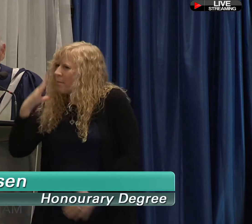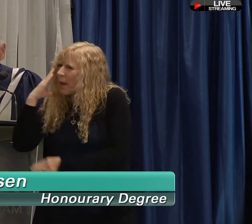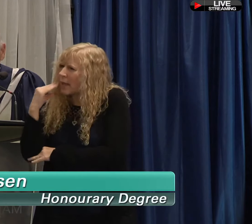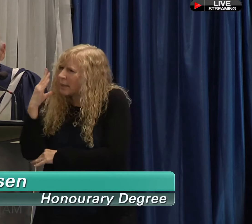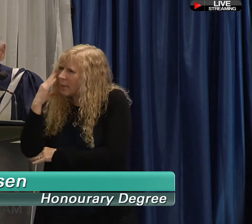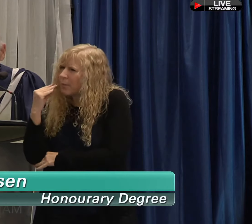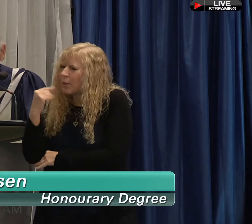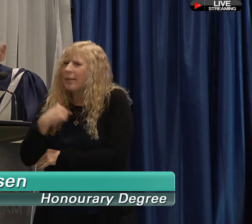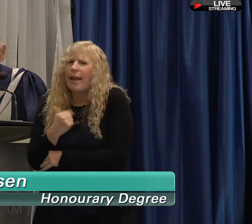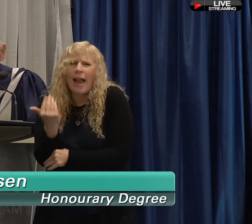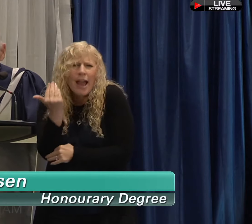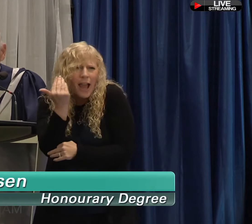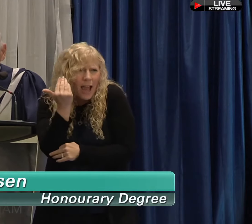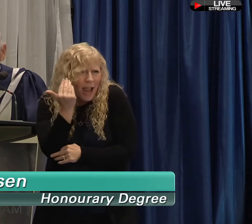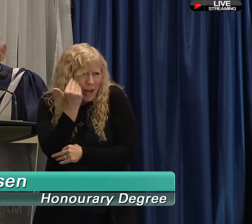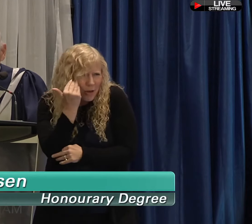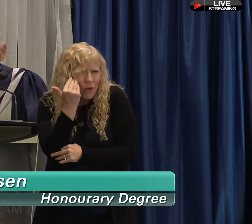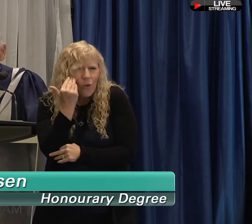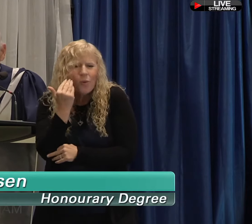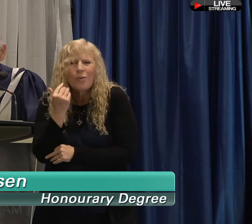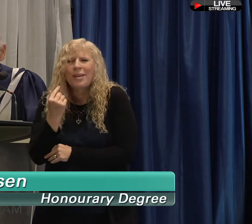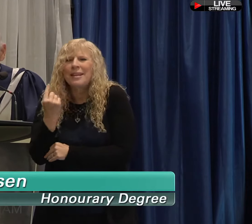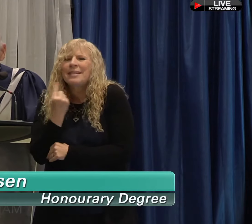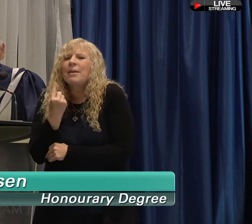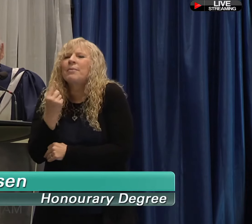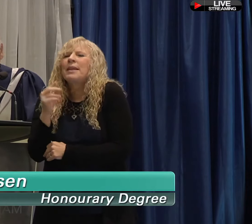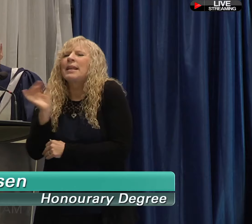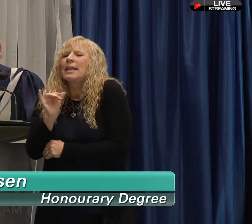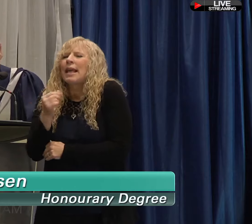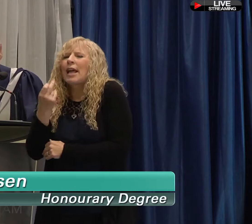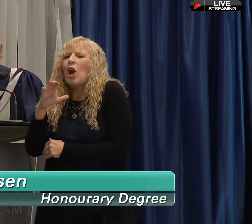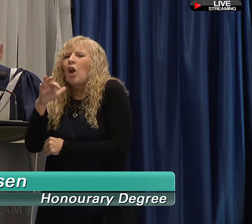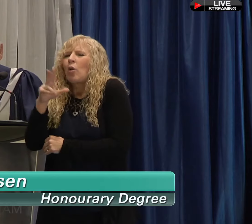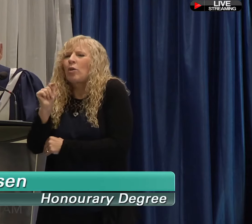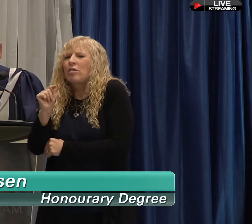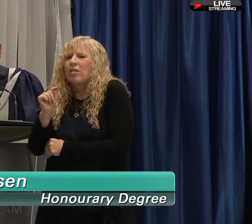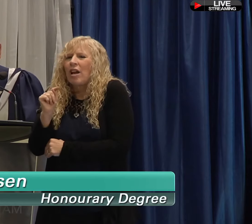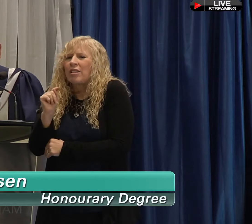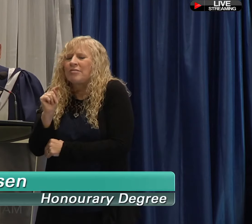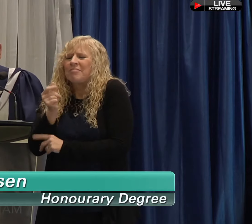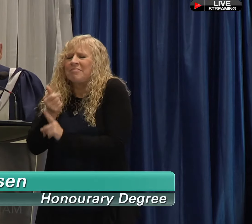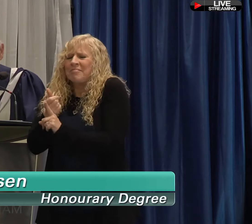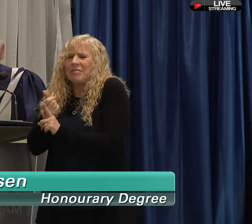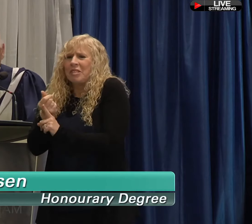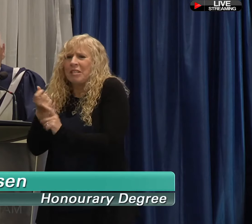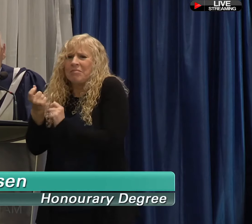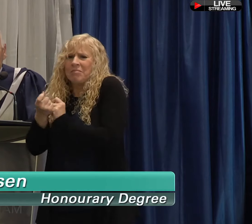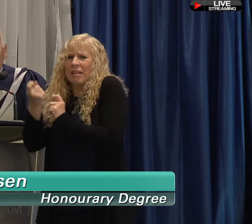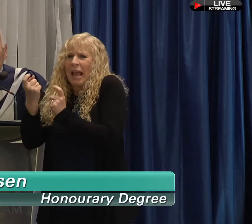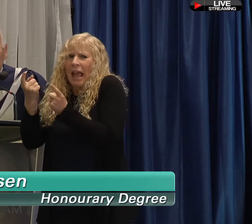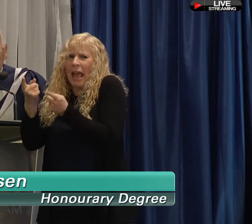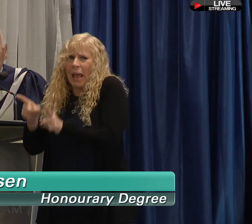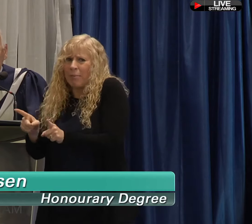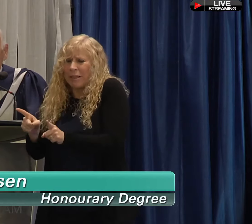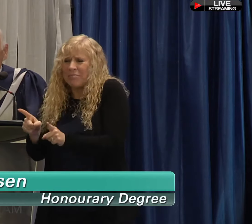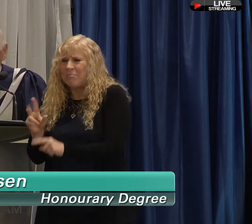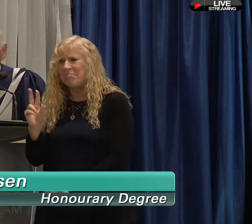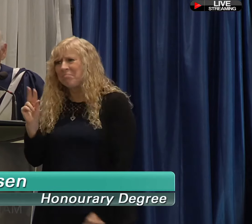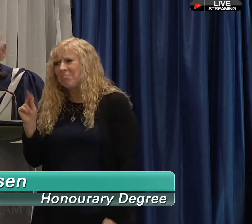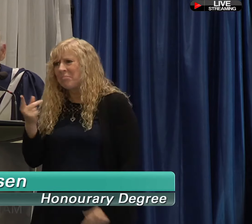I know that something like the Holocaust doesn't just happen. It all started with